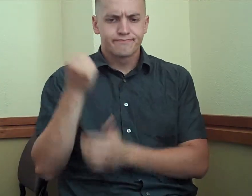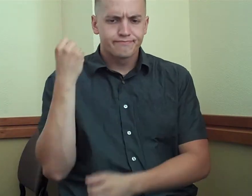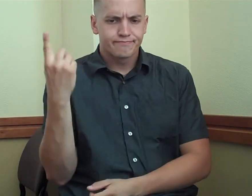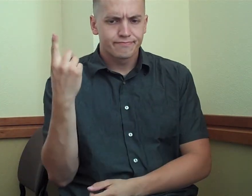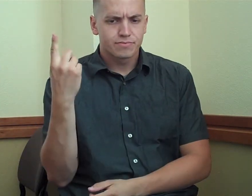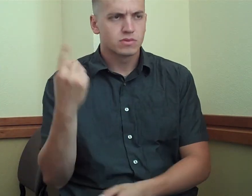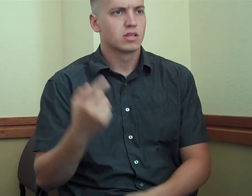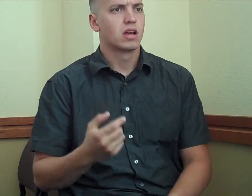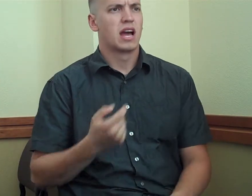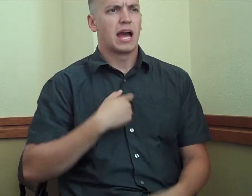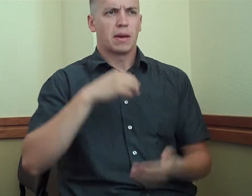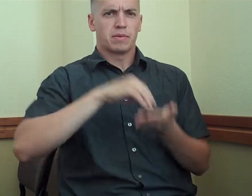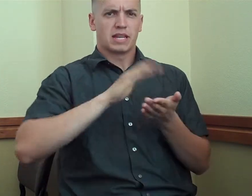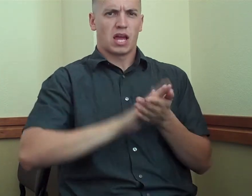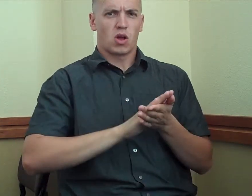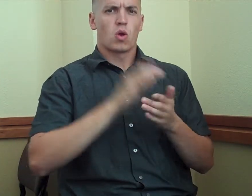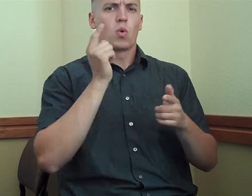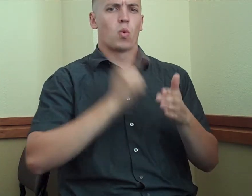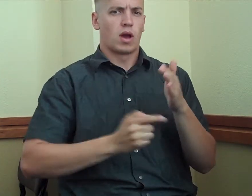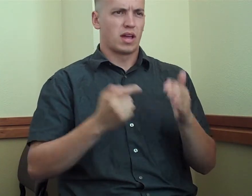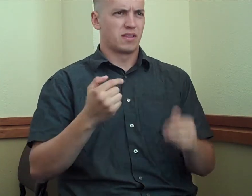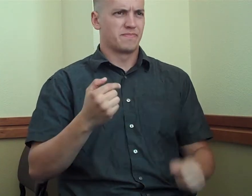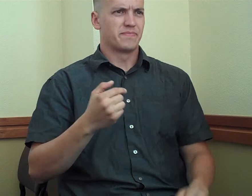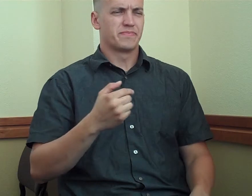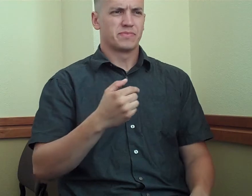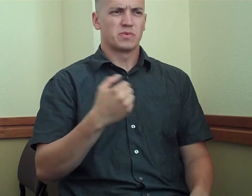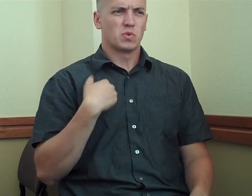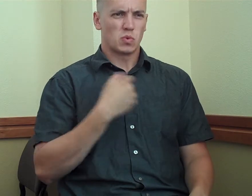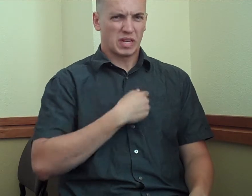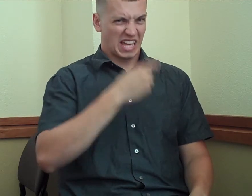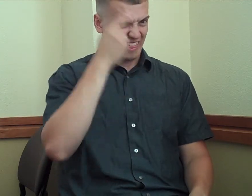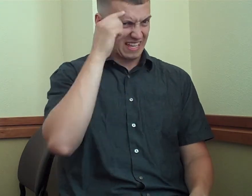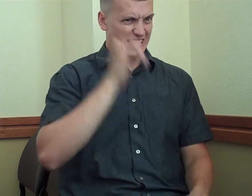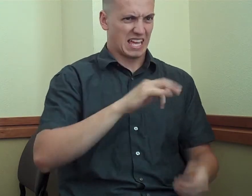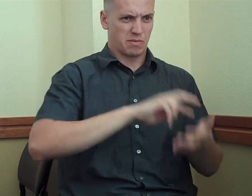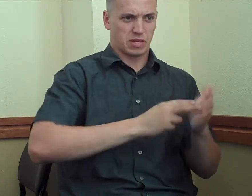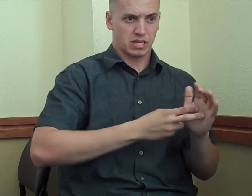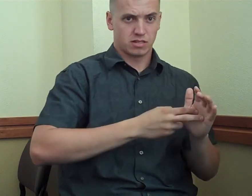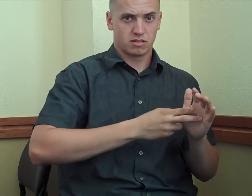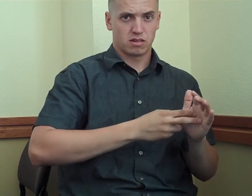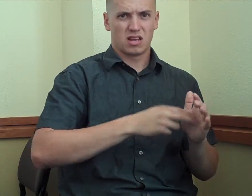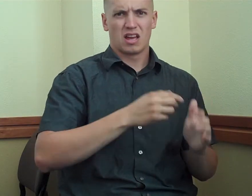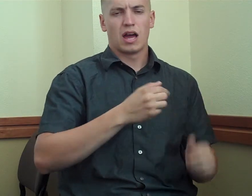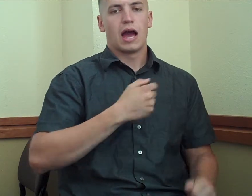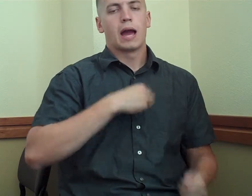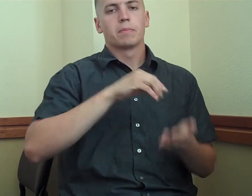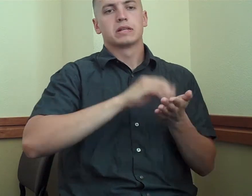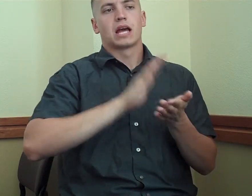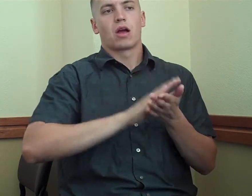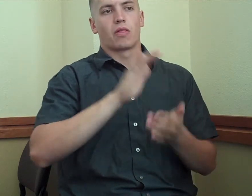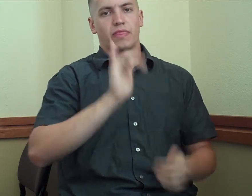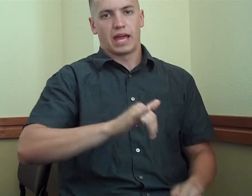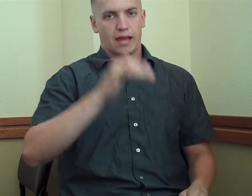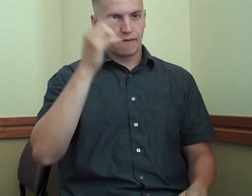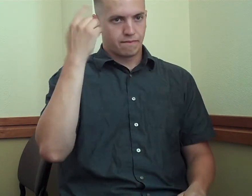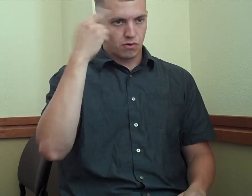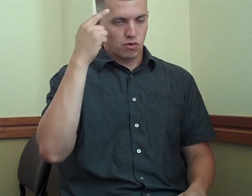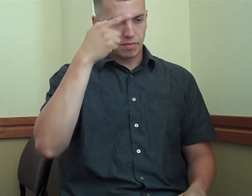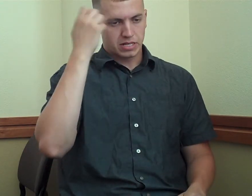inferring. We're not sure. We'll have to go back and check later. Hey, let me introduce you to the book we're going to read today. You're